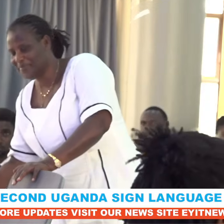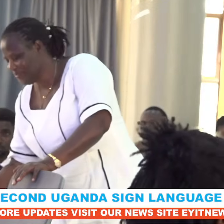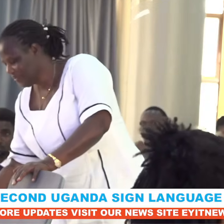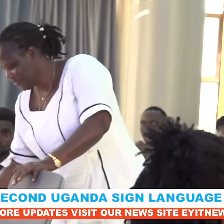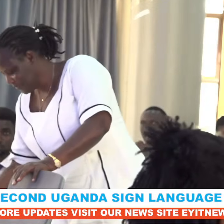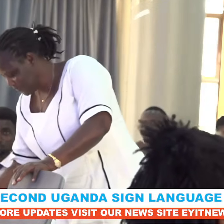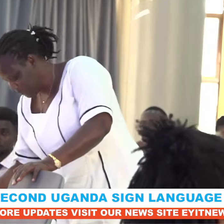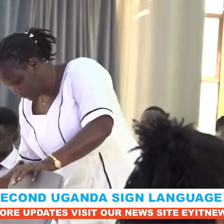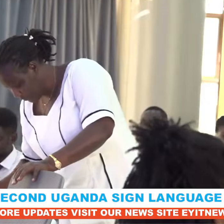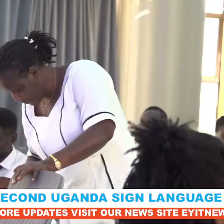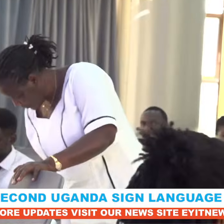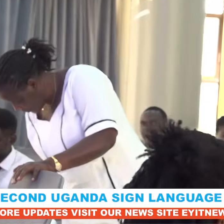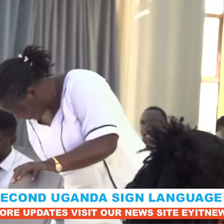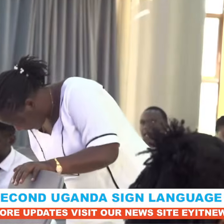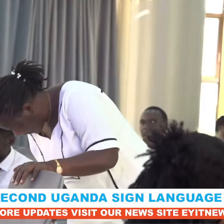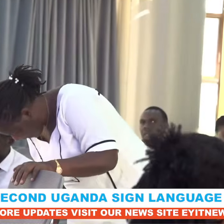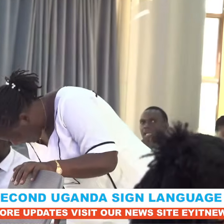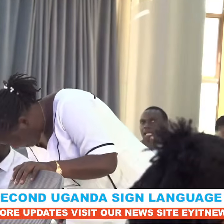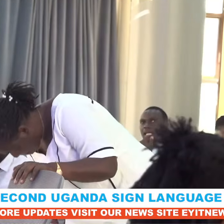Thank you,